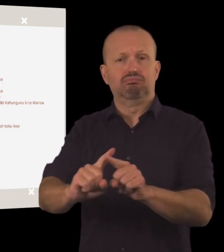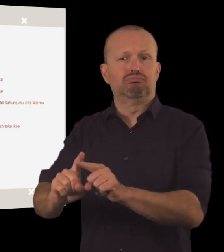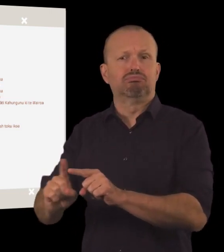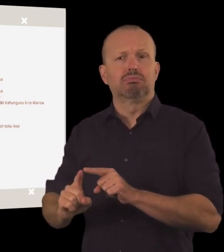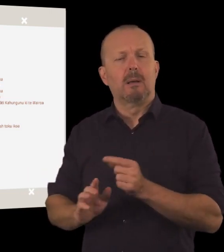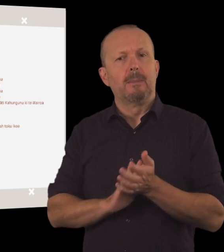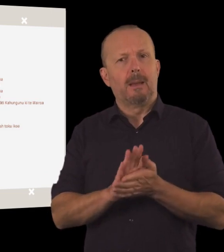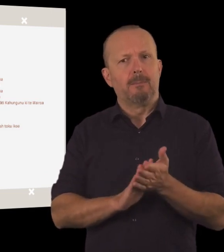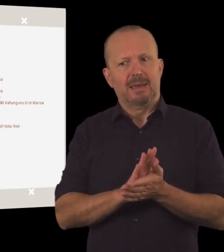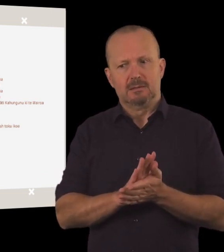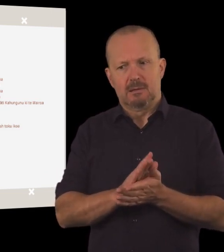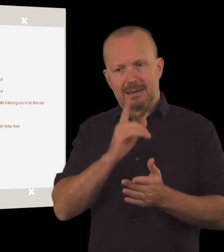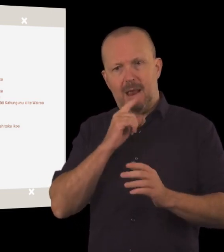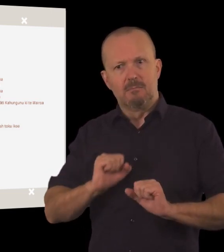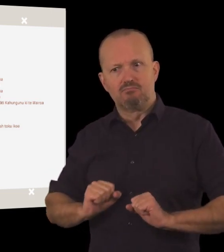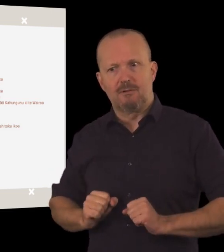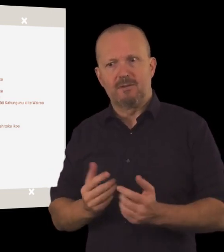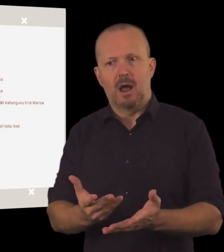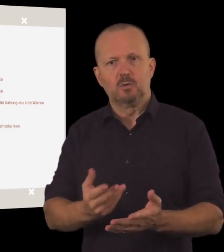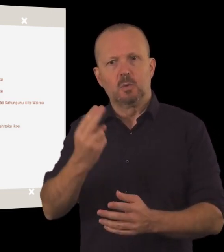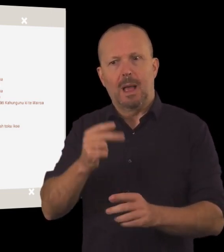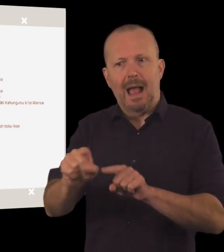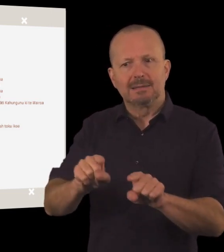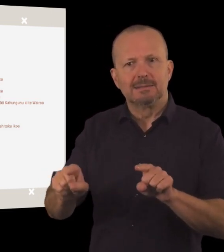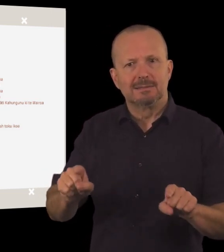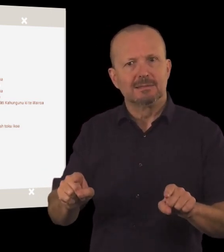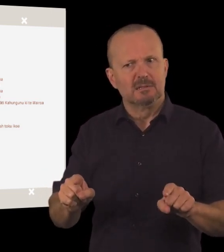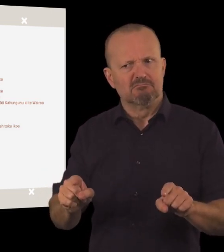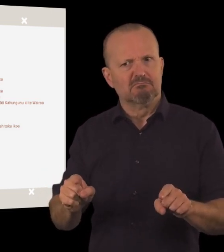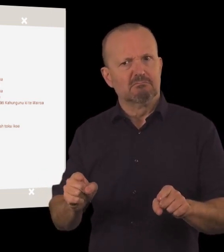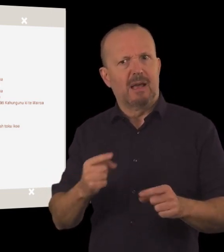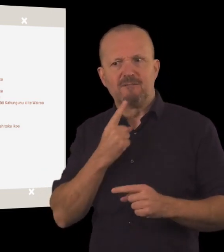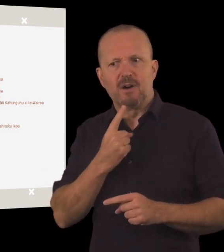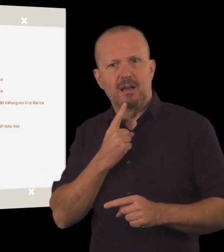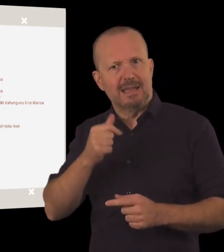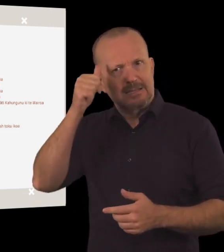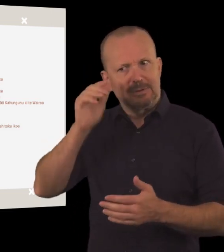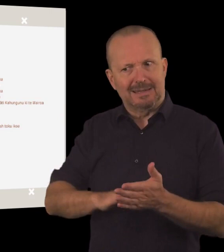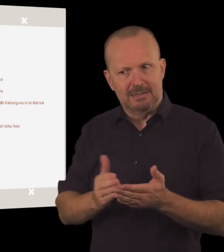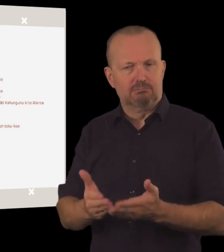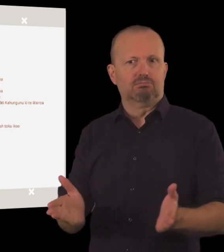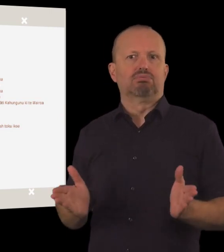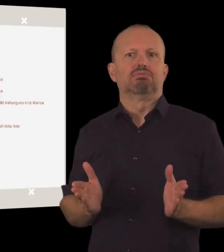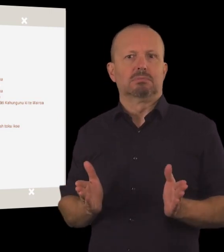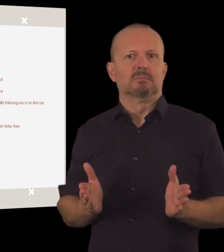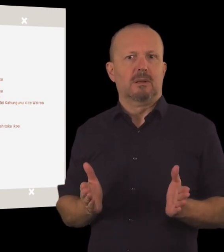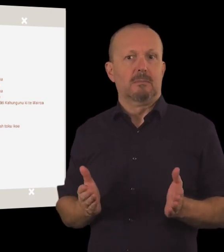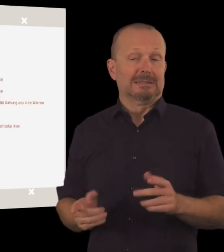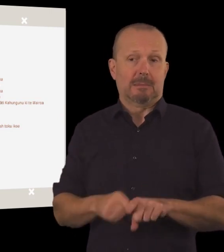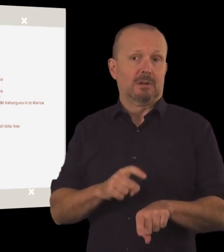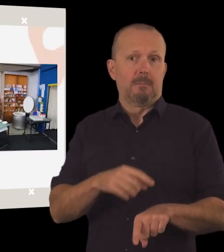This allows a broad range of learning and advice for our artists, which is also beneficial for our team.